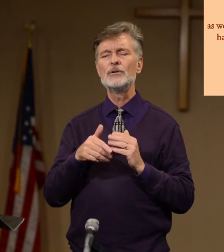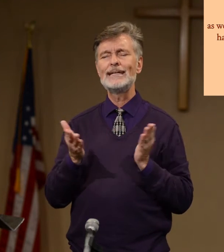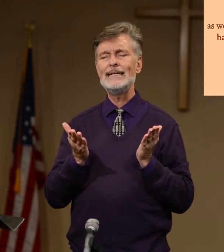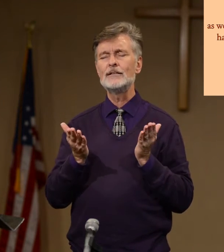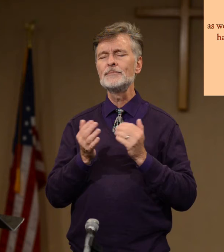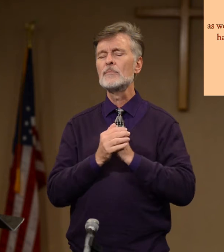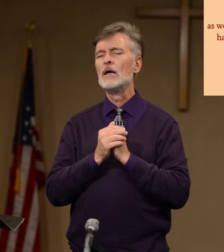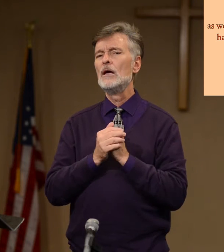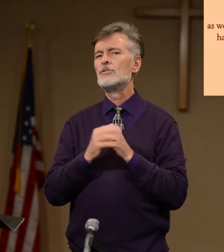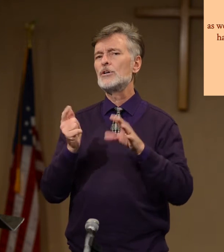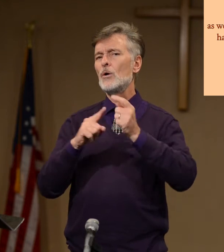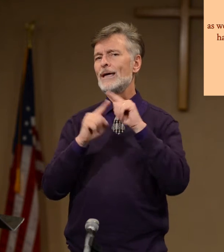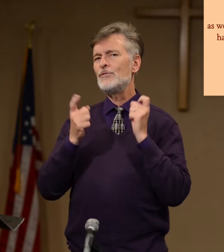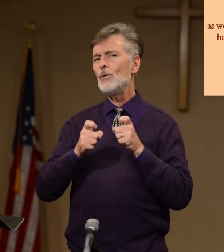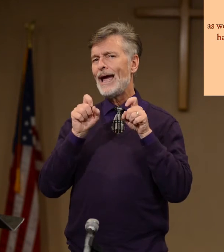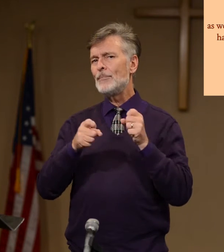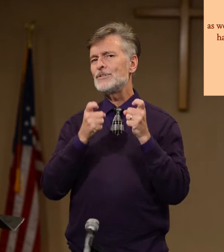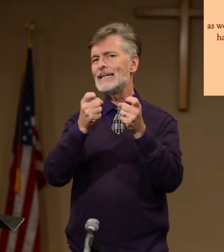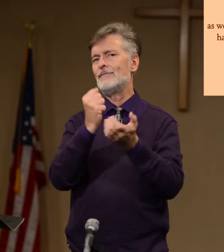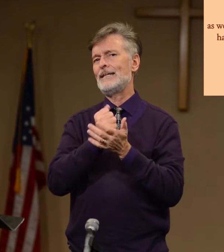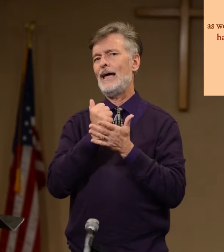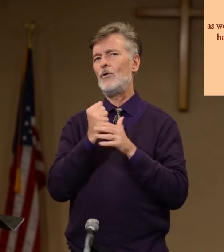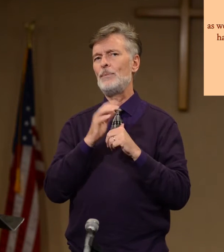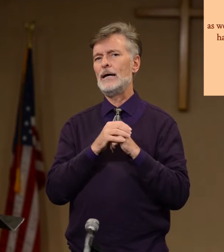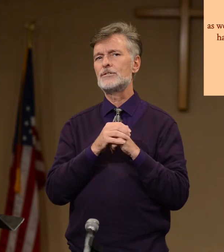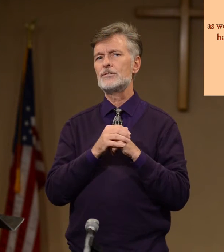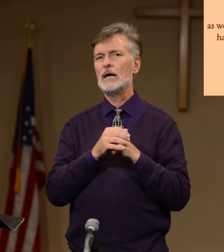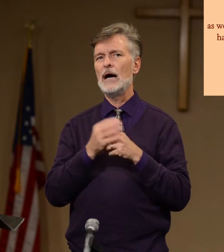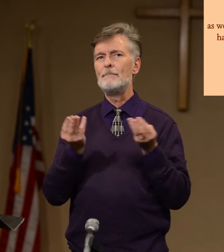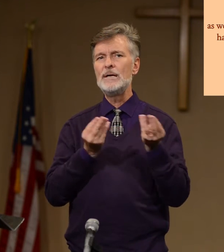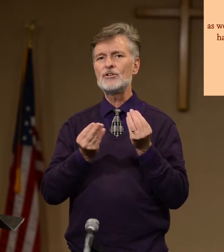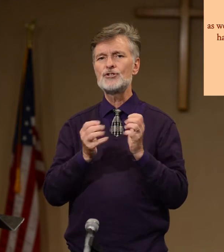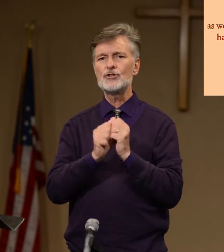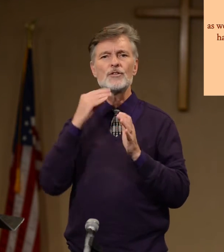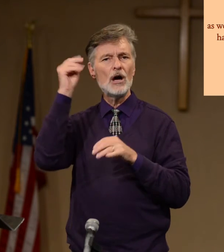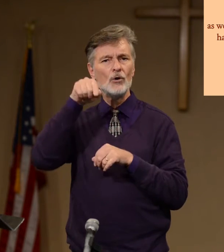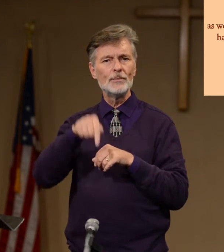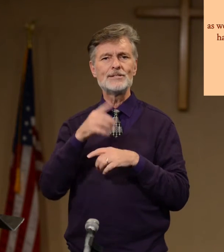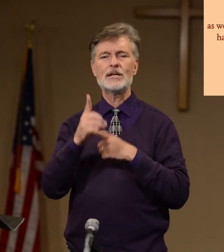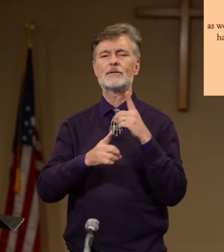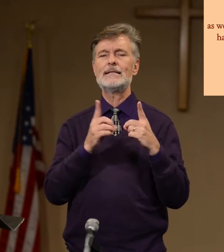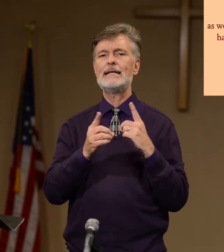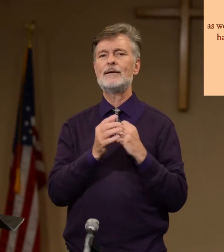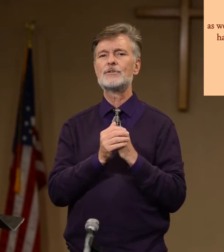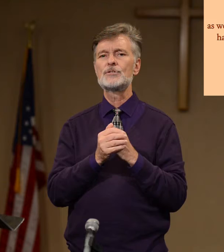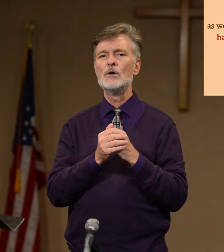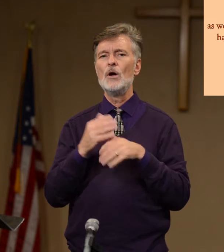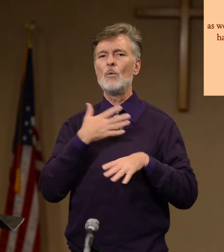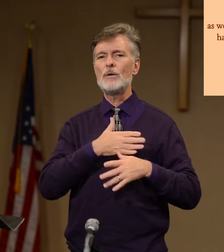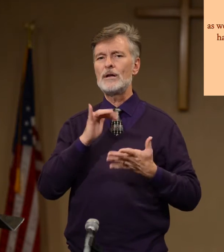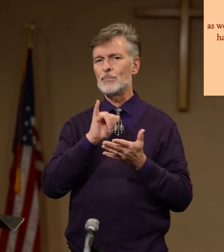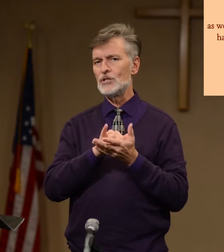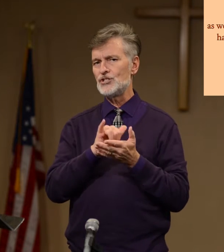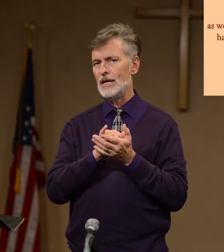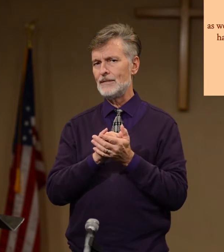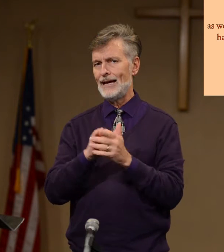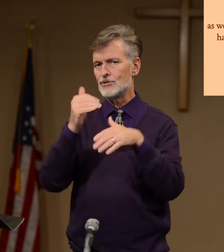building here. So if you are able to give to help us minister to the homeless here in Davis, we would appreciate that. So you